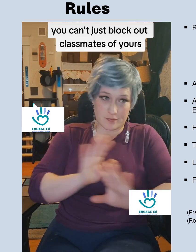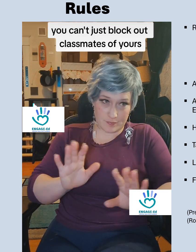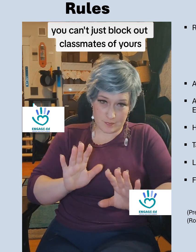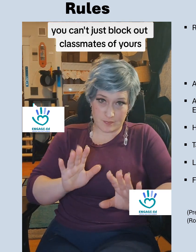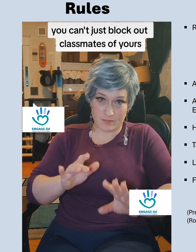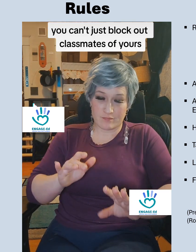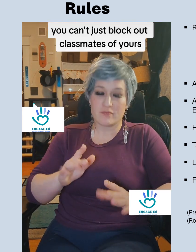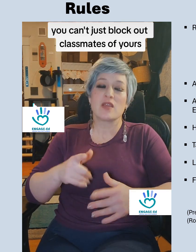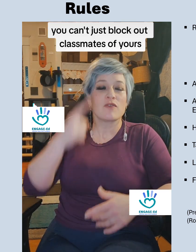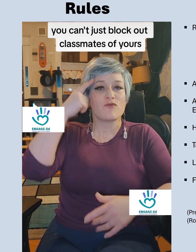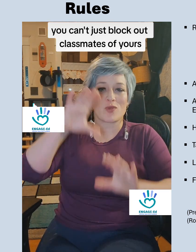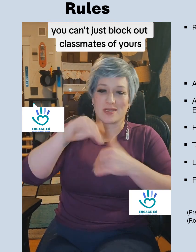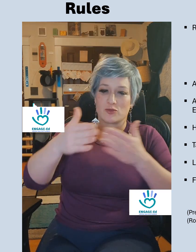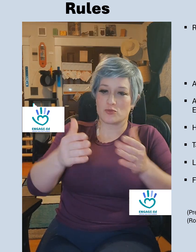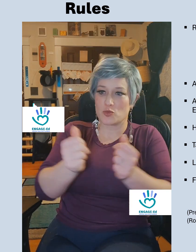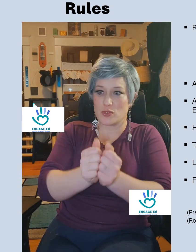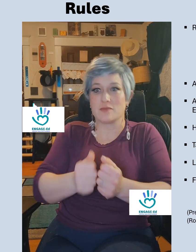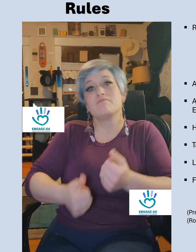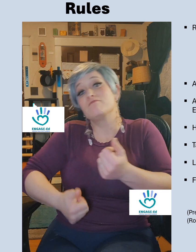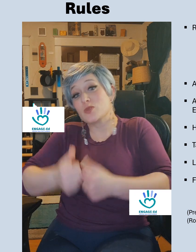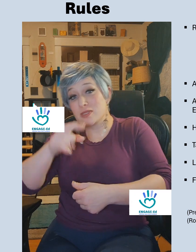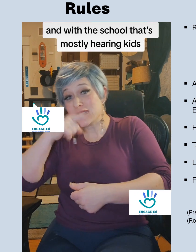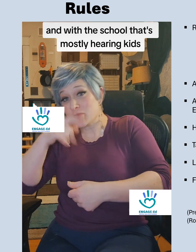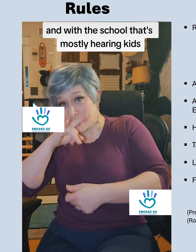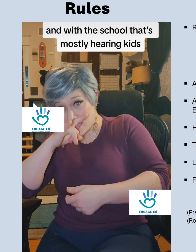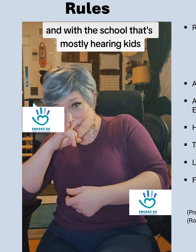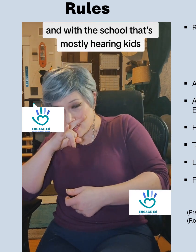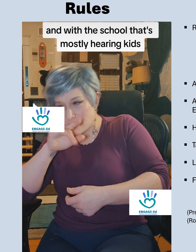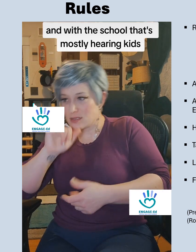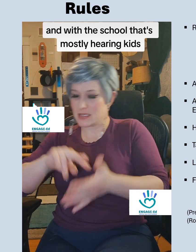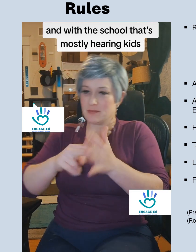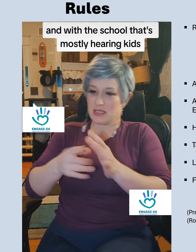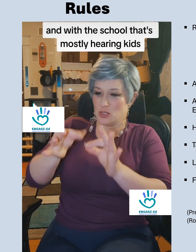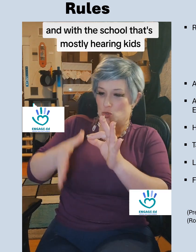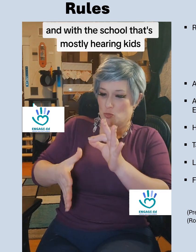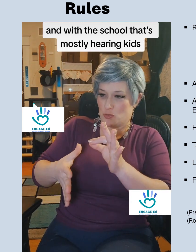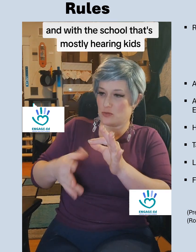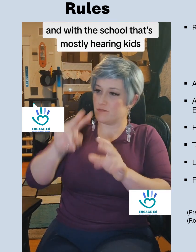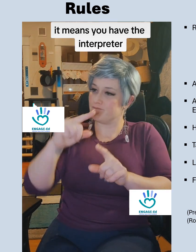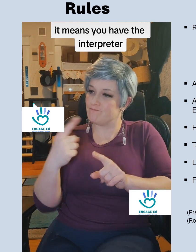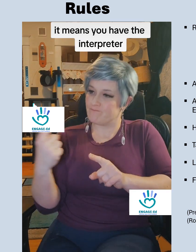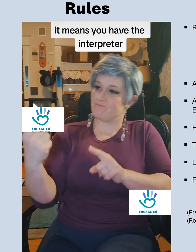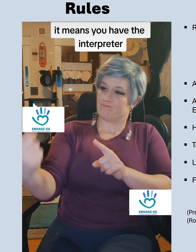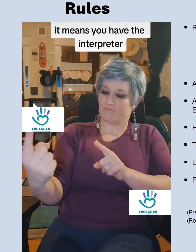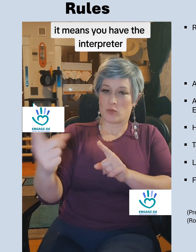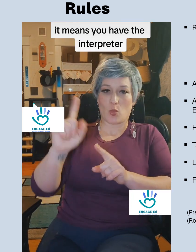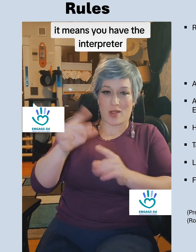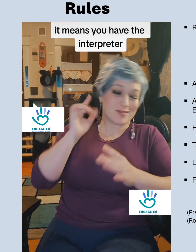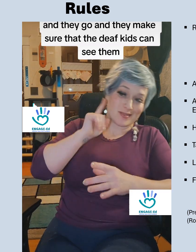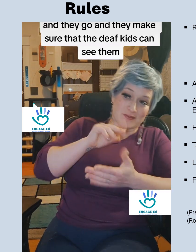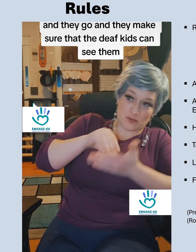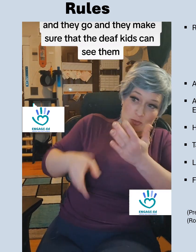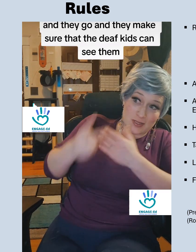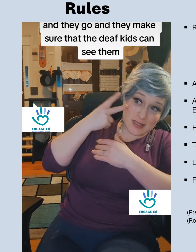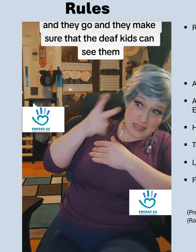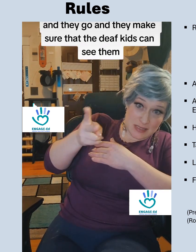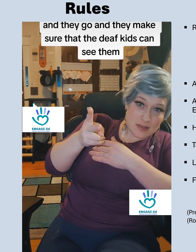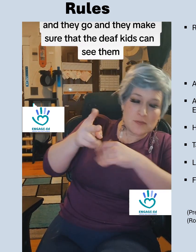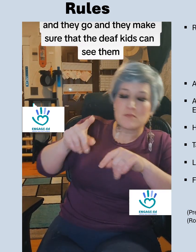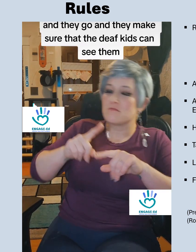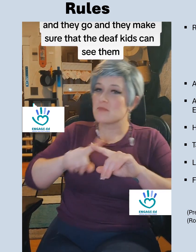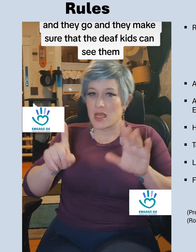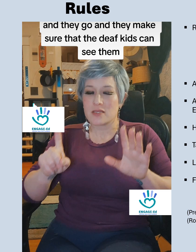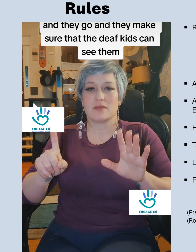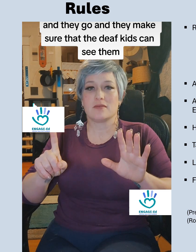out classmates of yours. And with a school that's mostly hearing kids, it means you have the interpreter and they go and they make